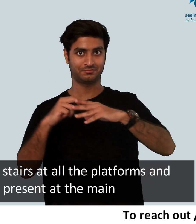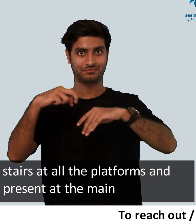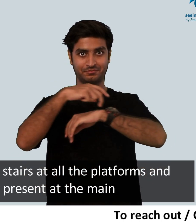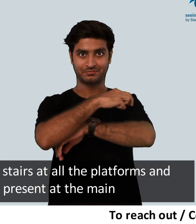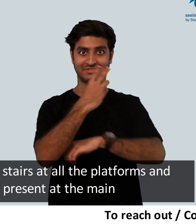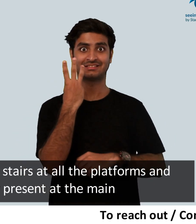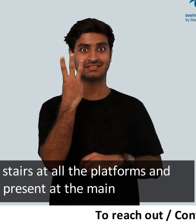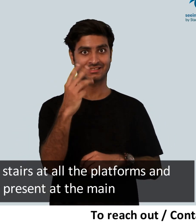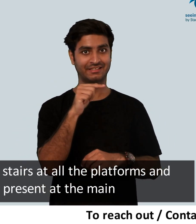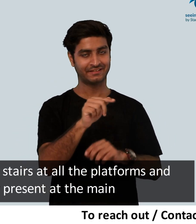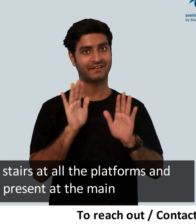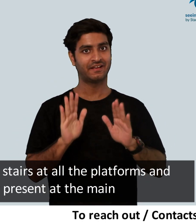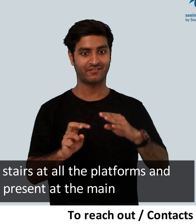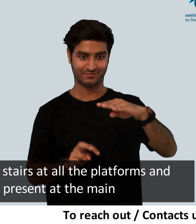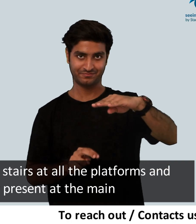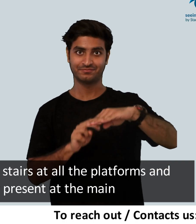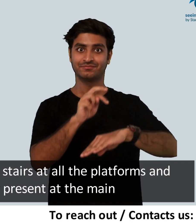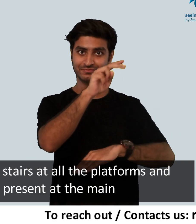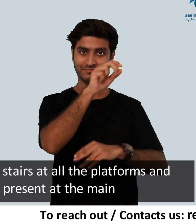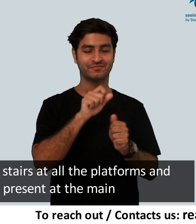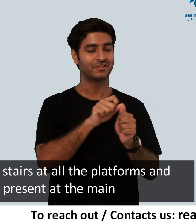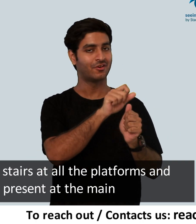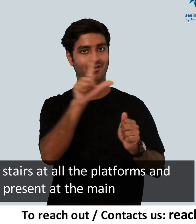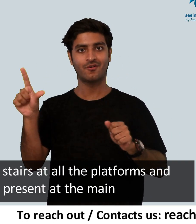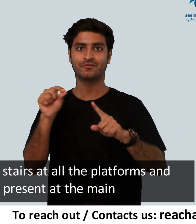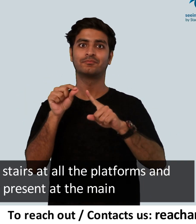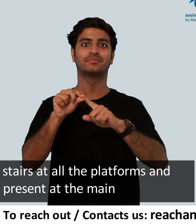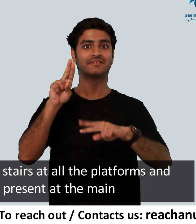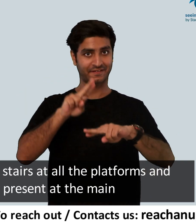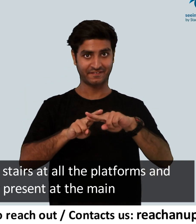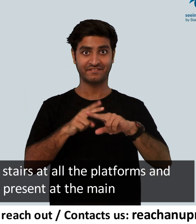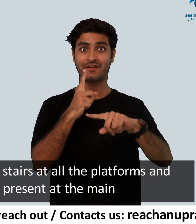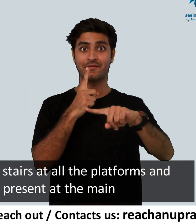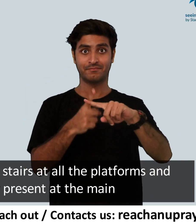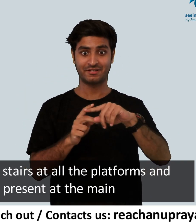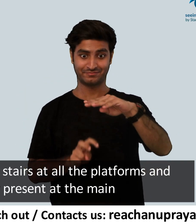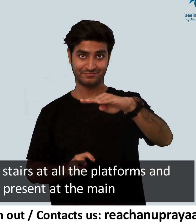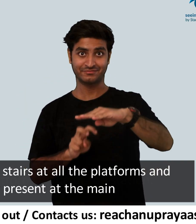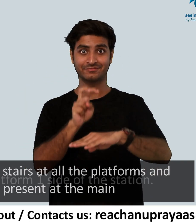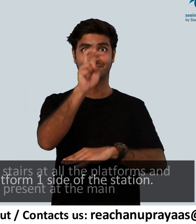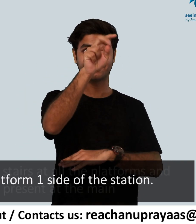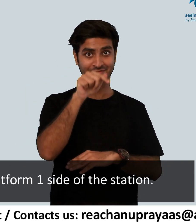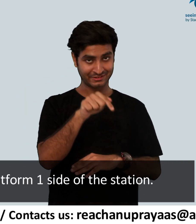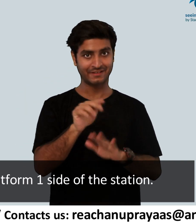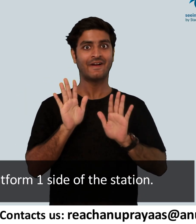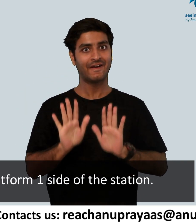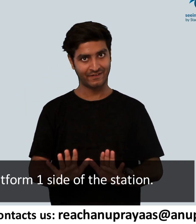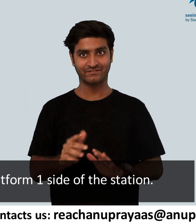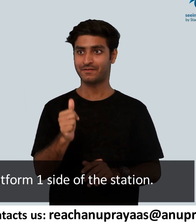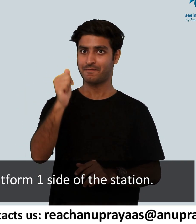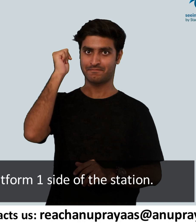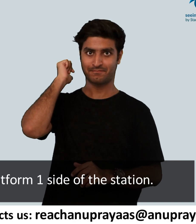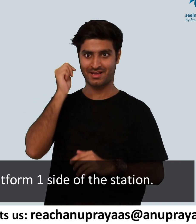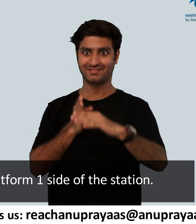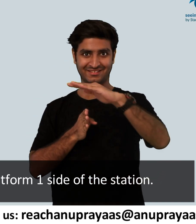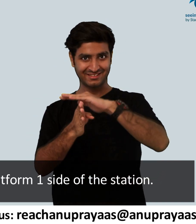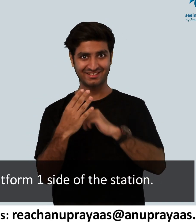Foot-over bridge 3 has stairs at all the platforms and an escalator present at the main entry exit